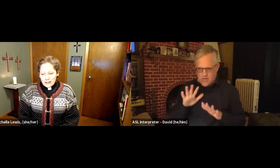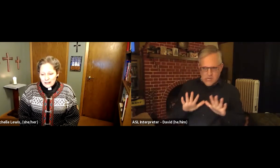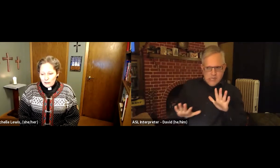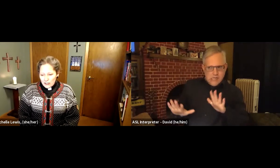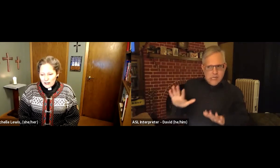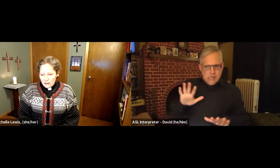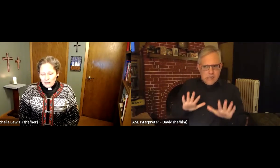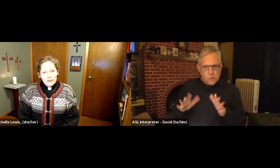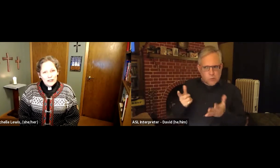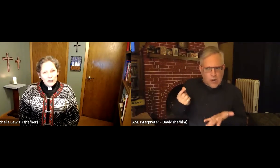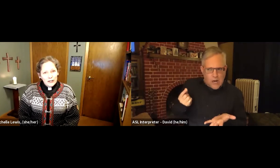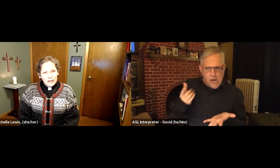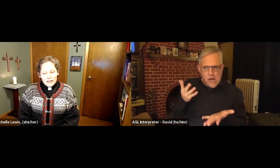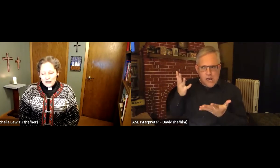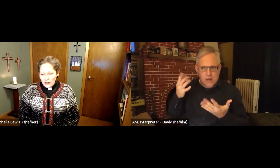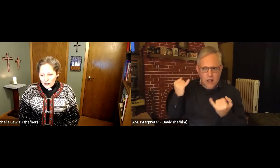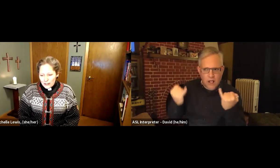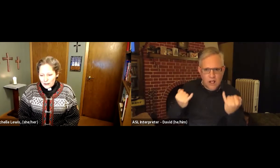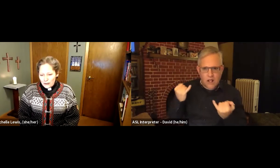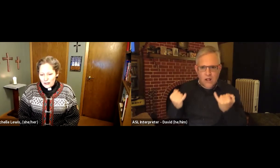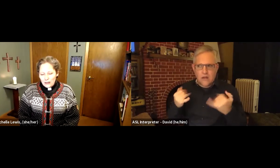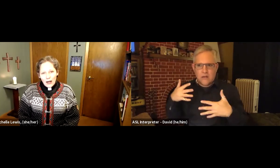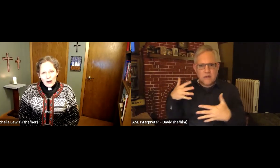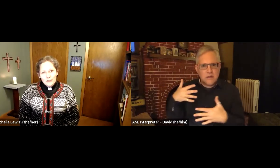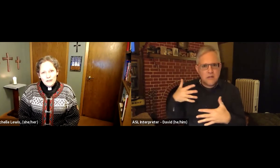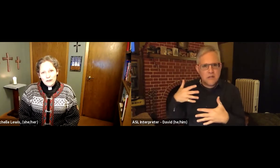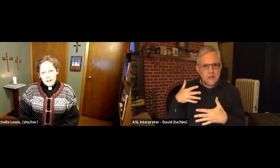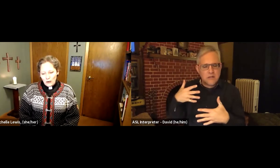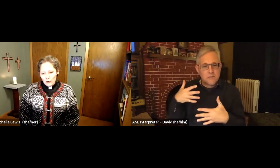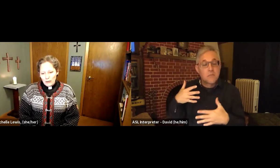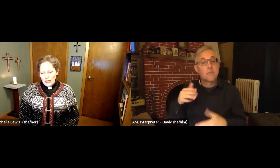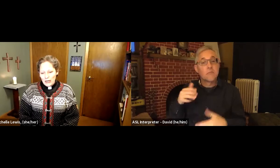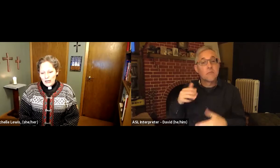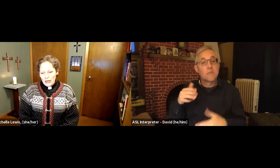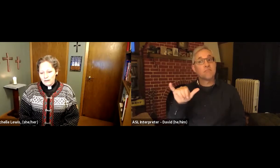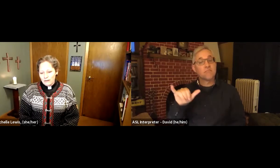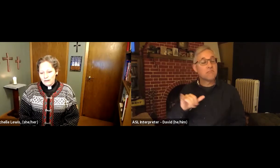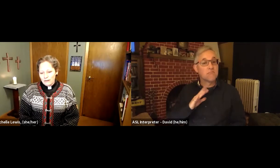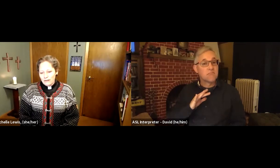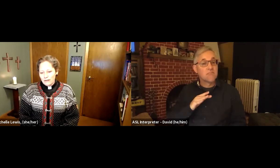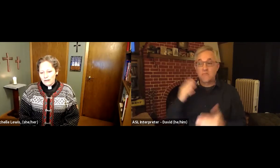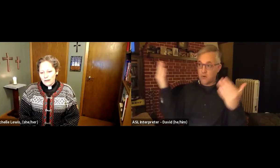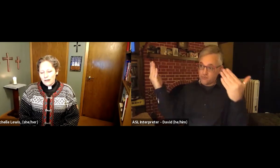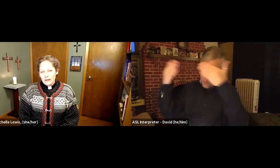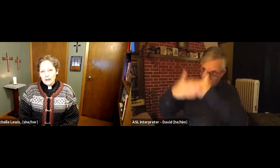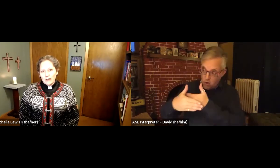And at the same time, darkness also allows for a slower pace,